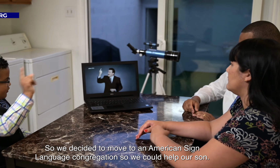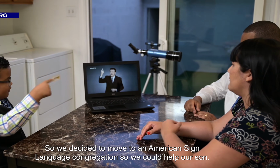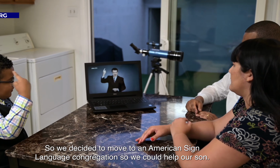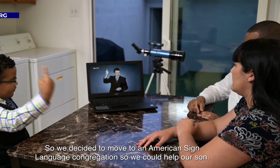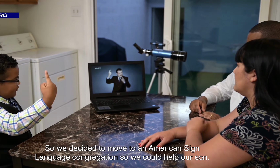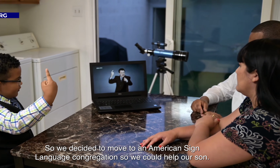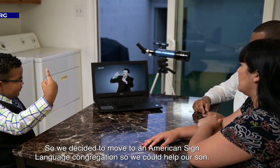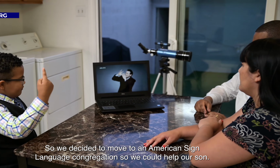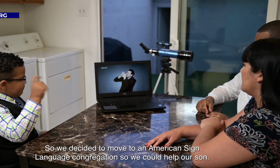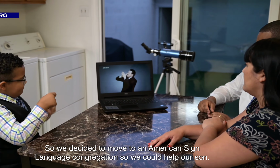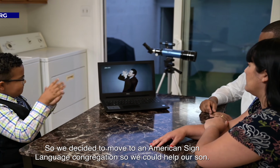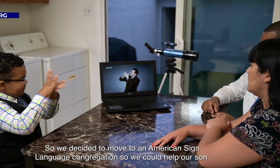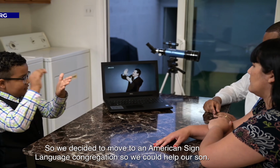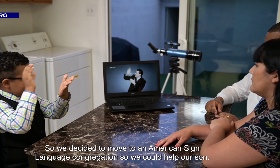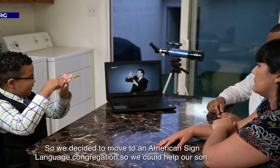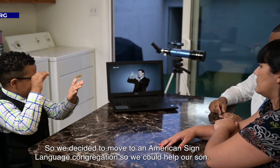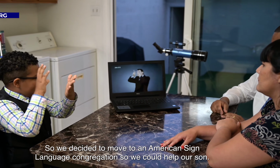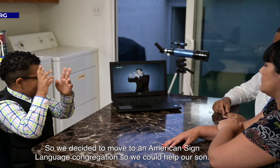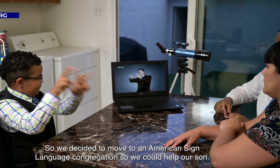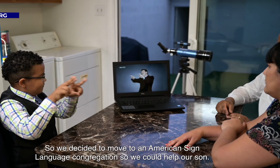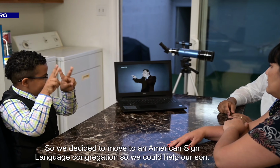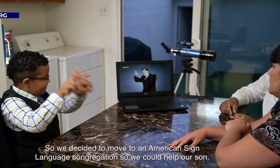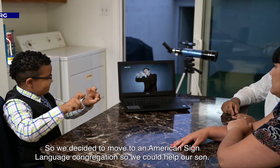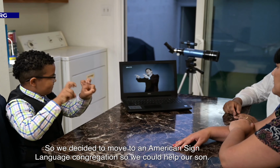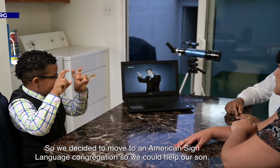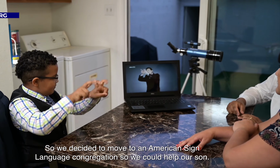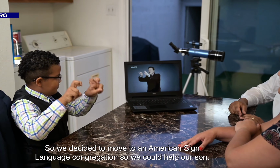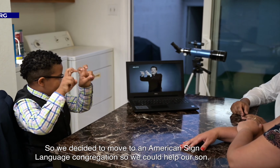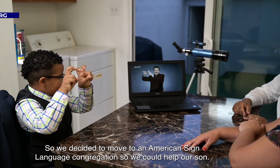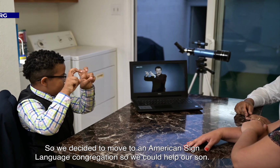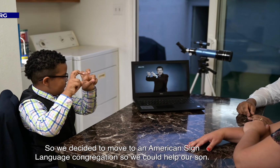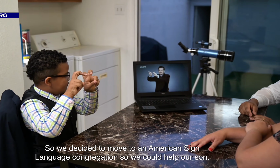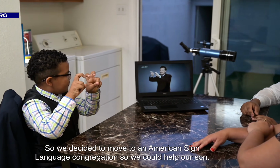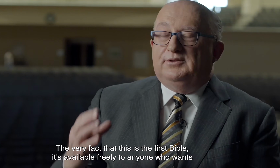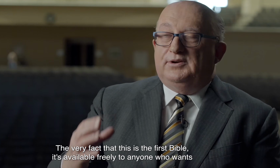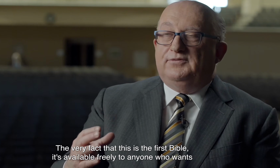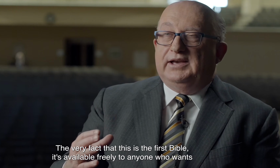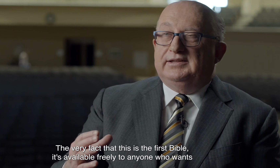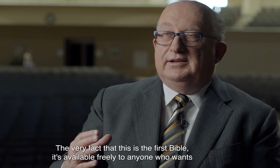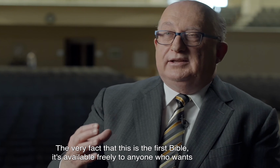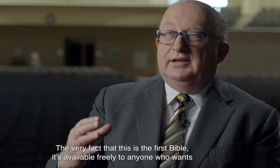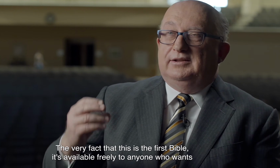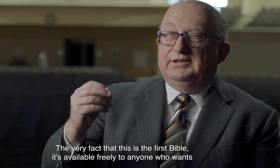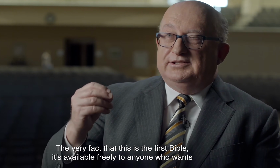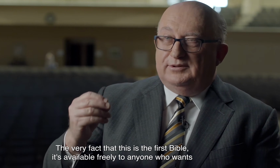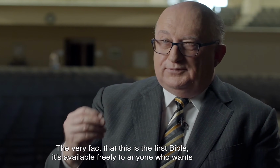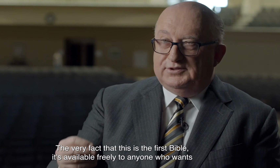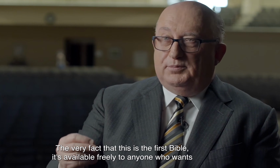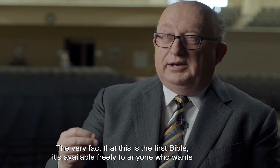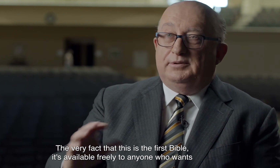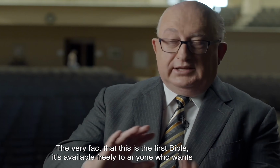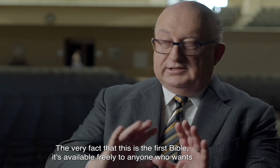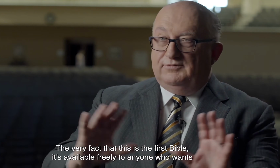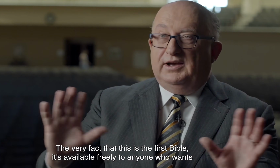move to an American Sign Language congregation so we could help our son. The very fact that this is the